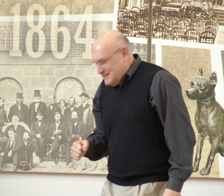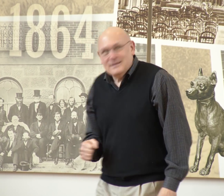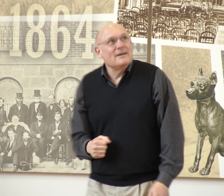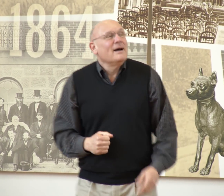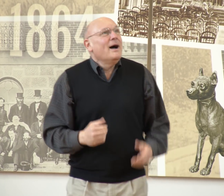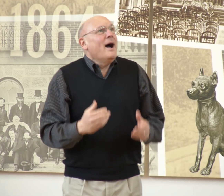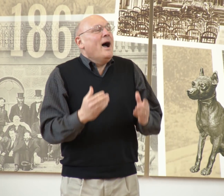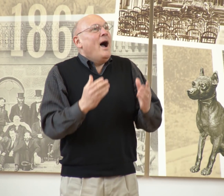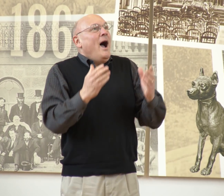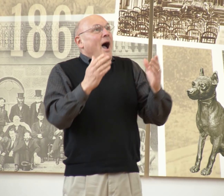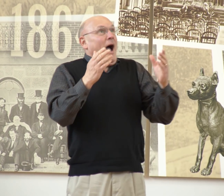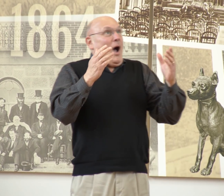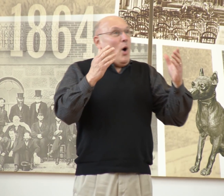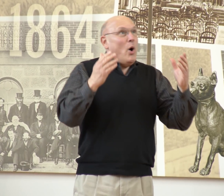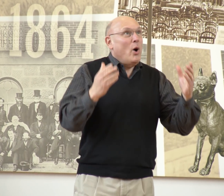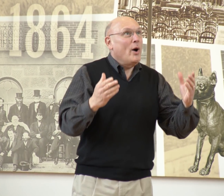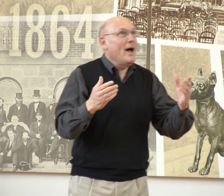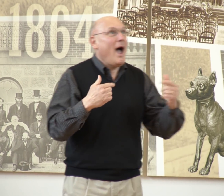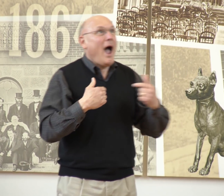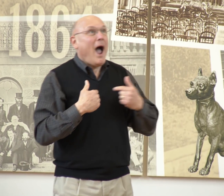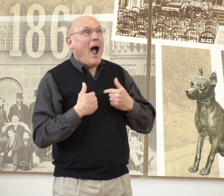"Yes, little one."